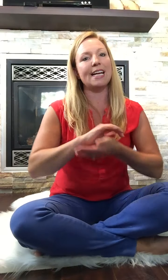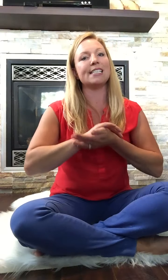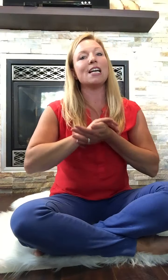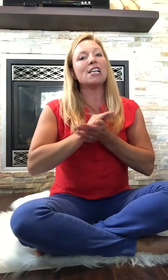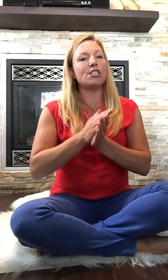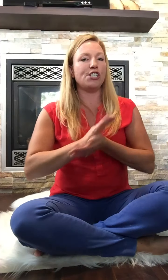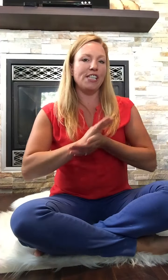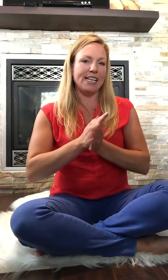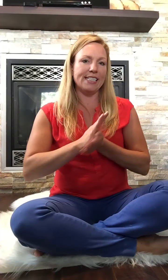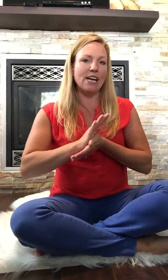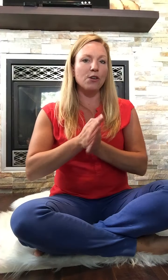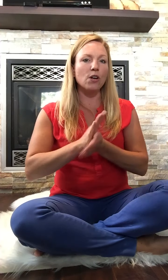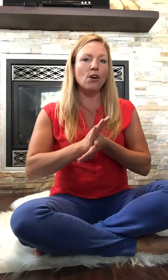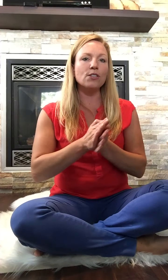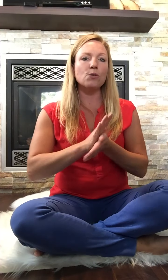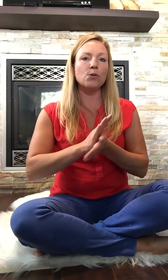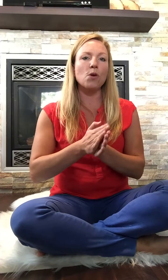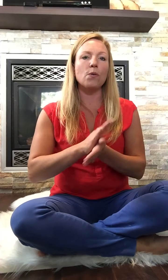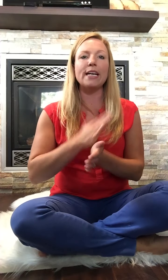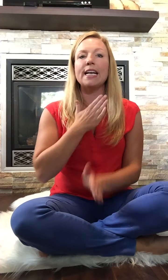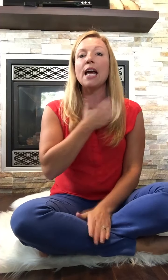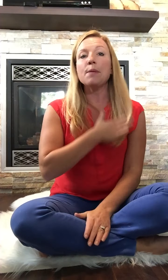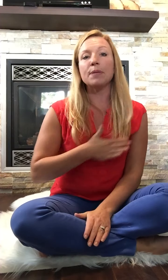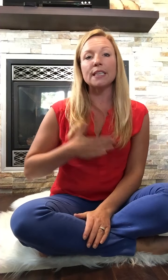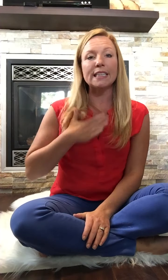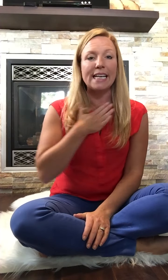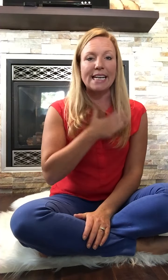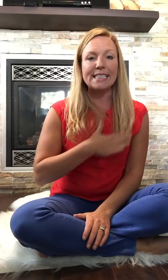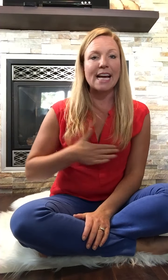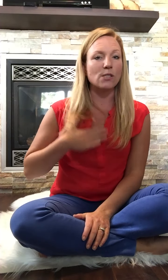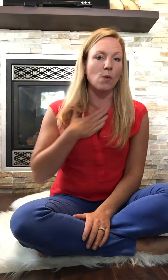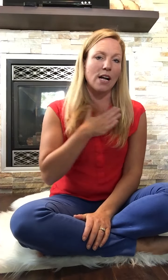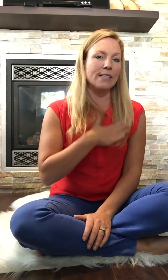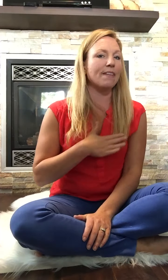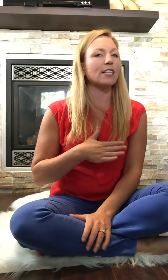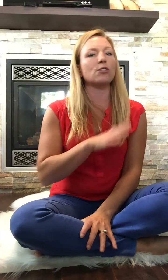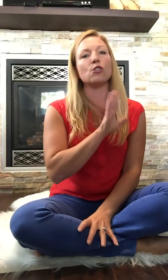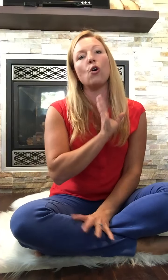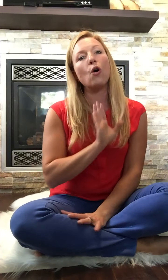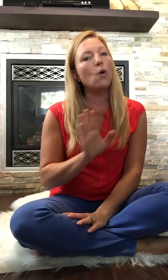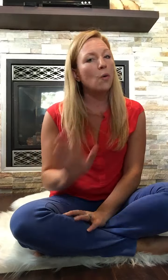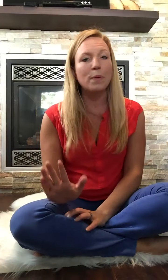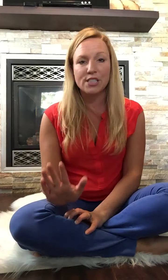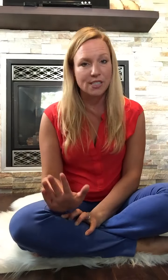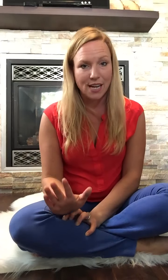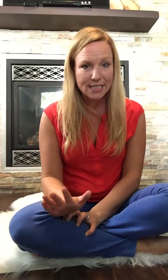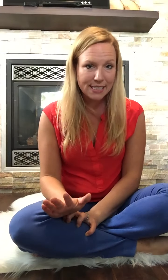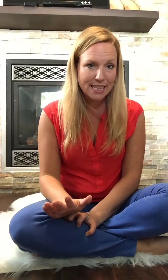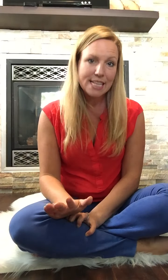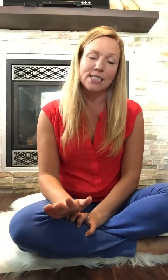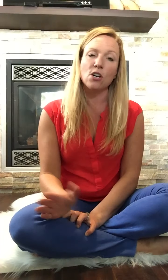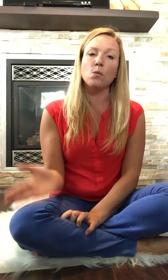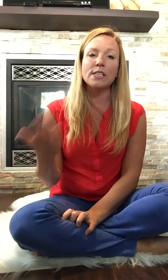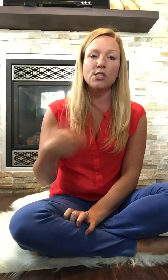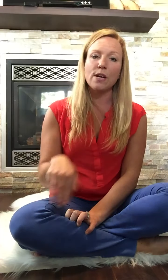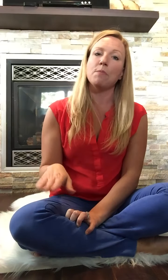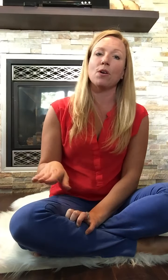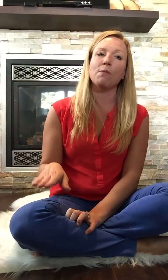is cheese. Now you can also throw in please as well. In fact, there's a whole bunch of signs in this song once you get more